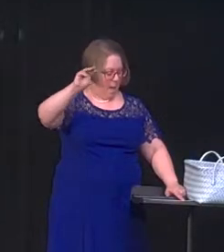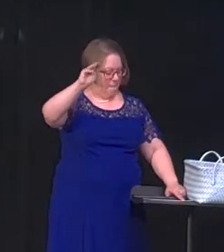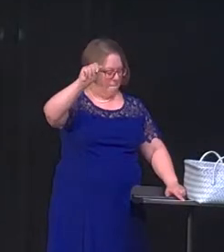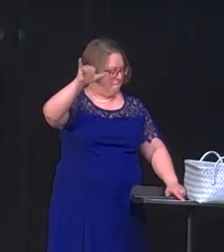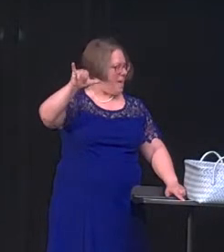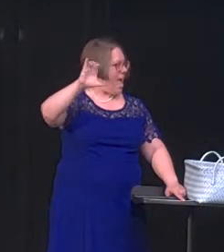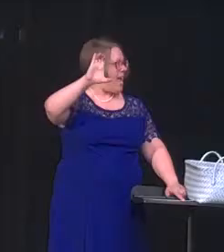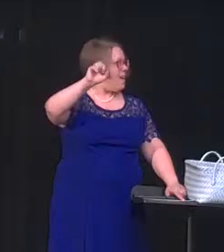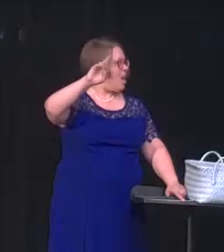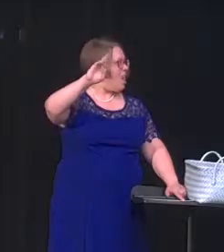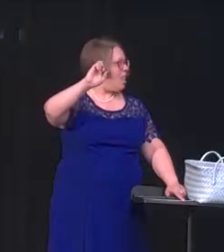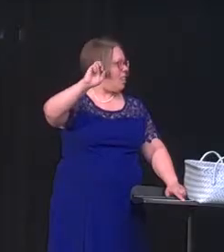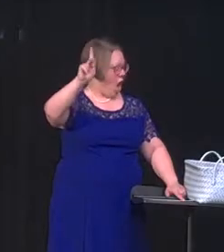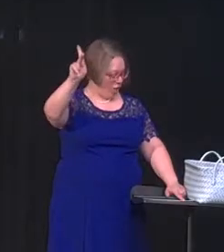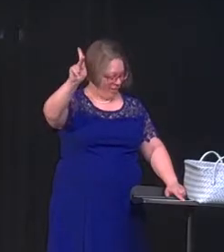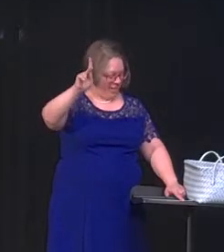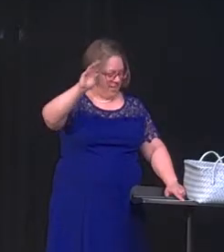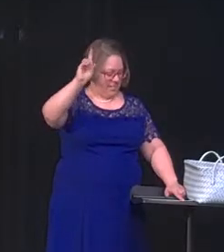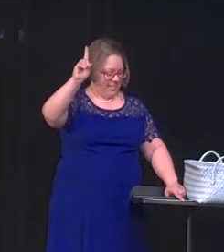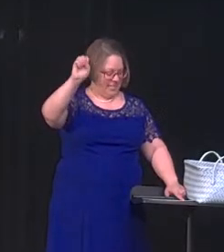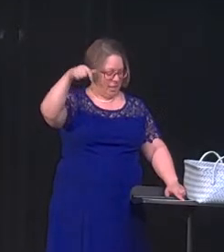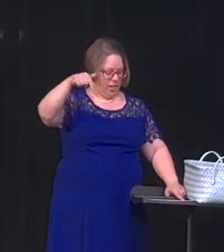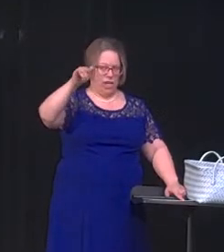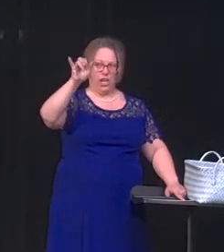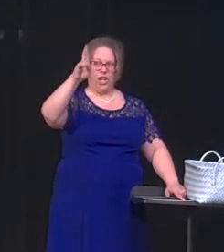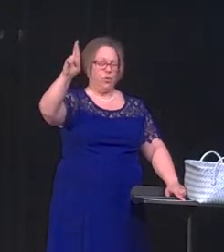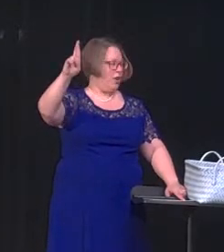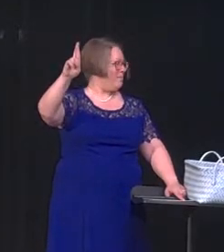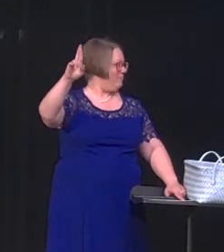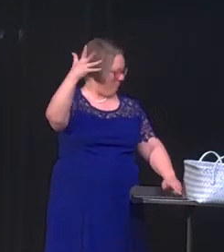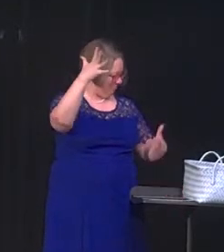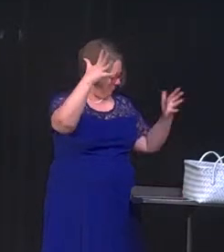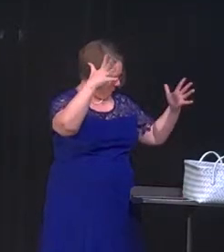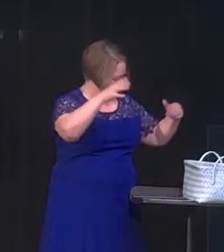Alyssa May Clark DeCare.